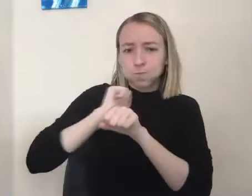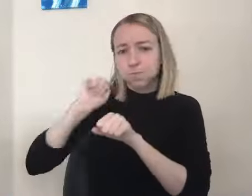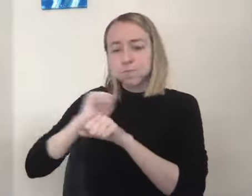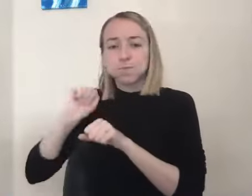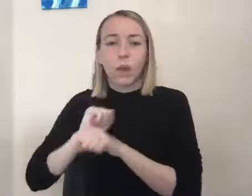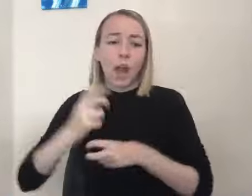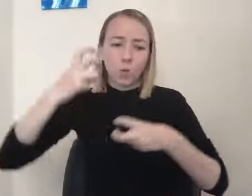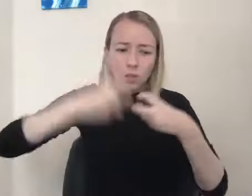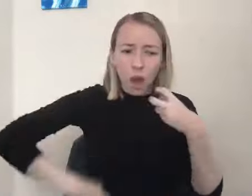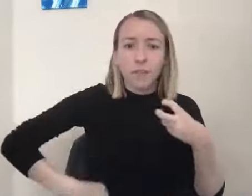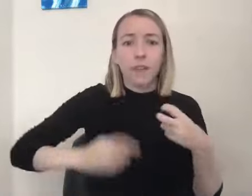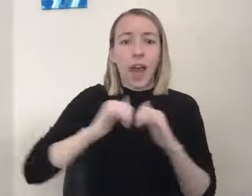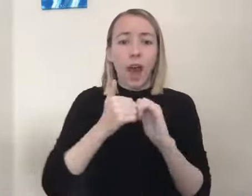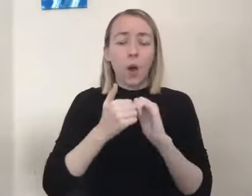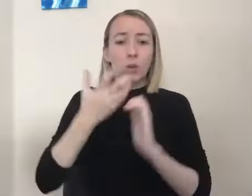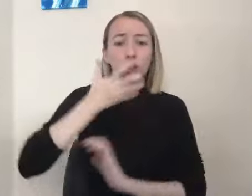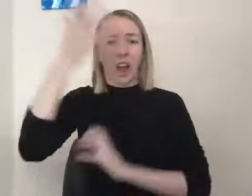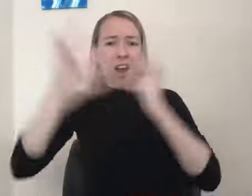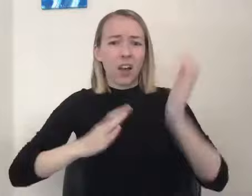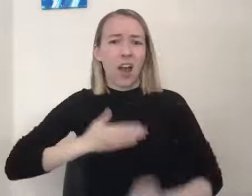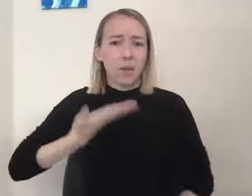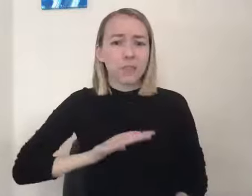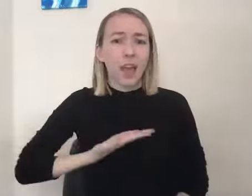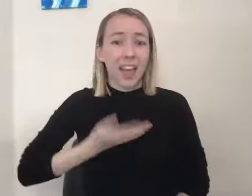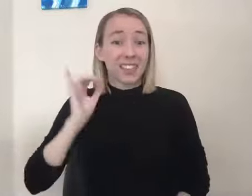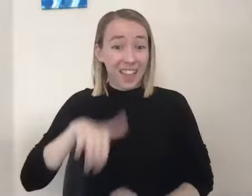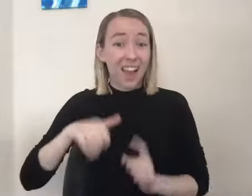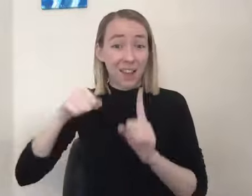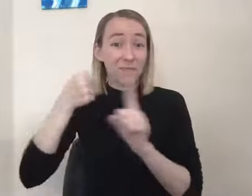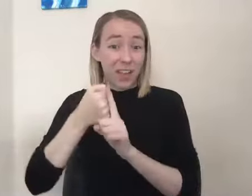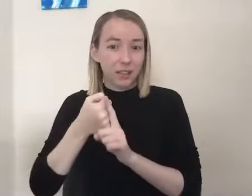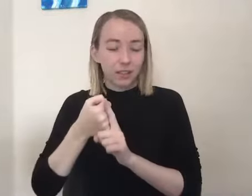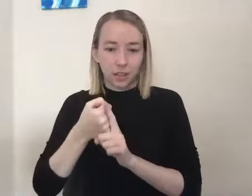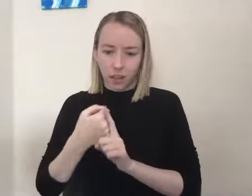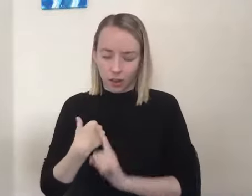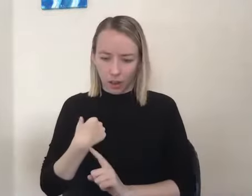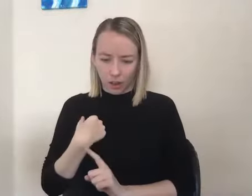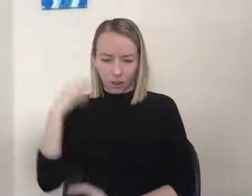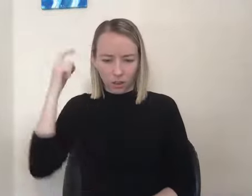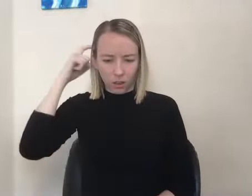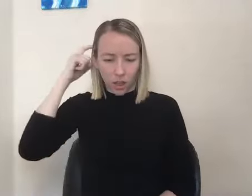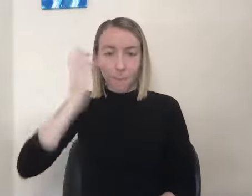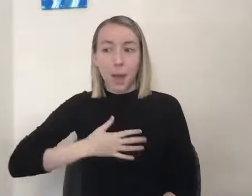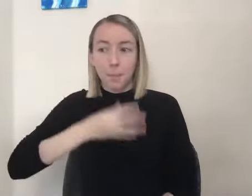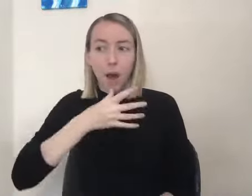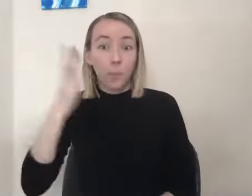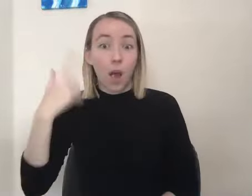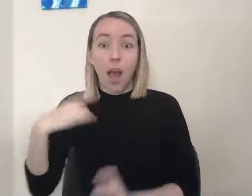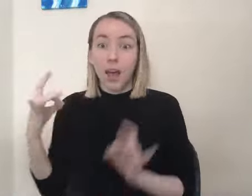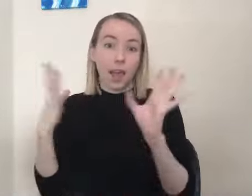who Myra was through the older ladies in the meeting. They were sharing about how hurt they were at the way the children